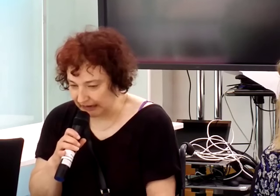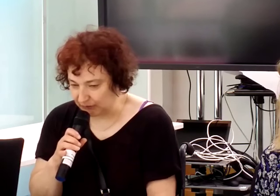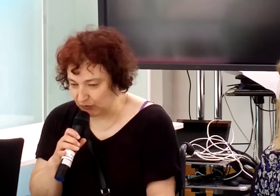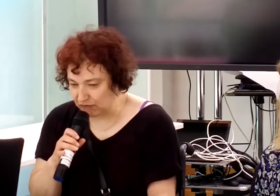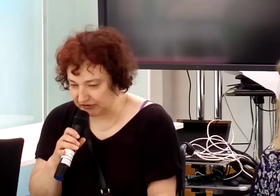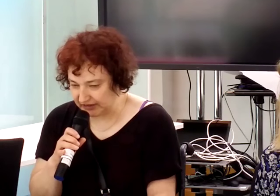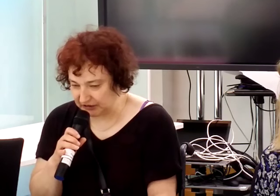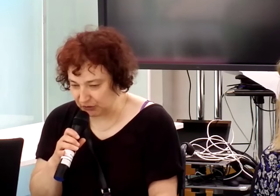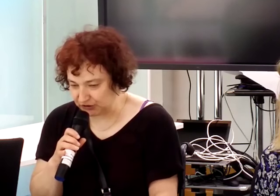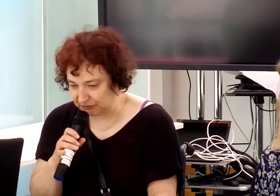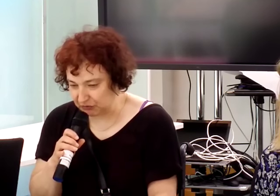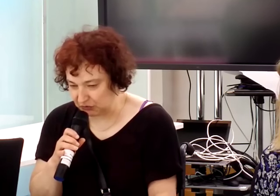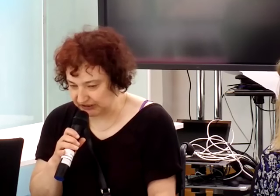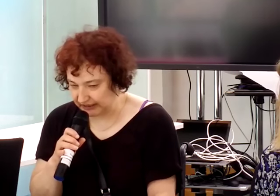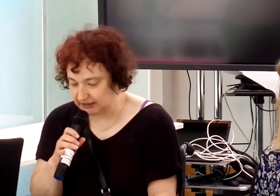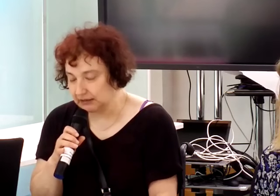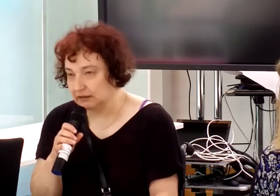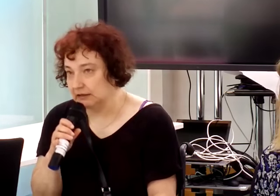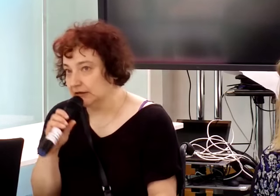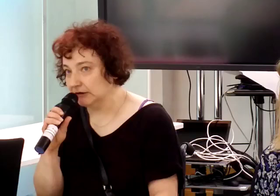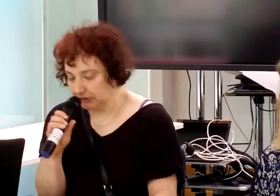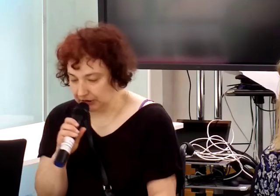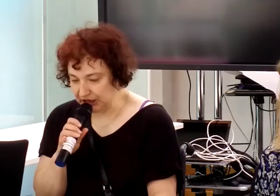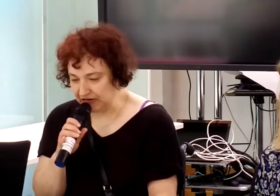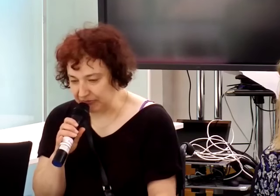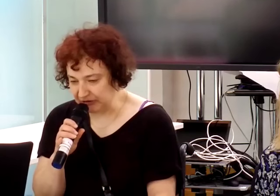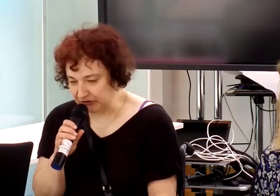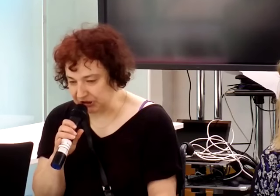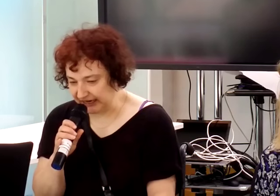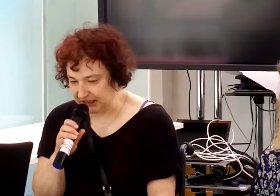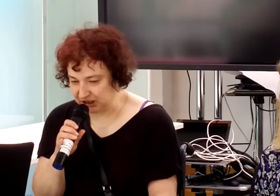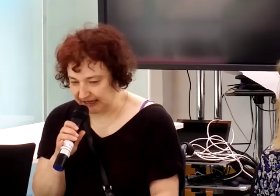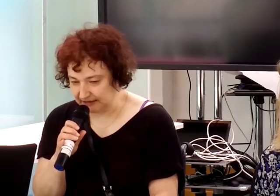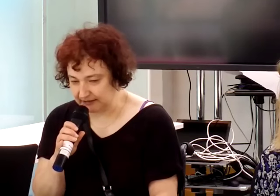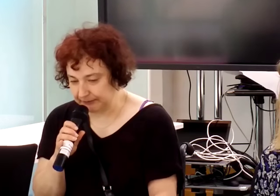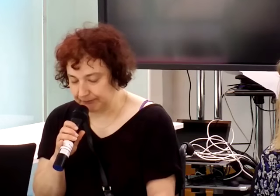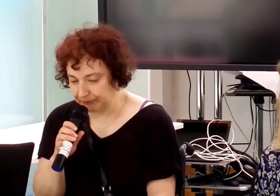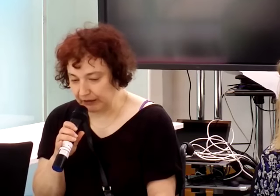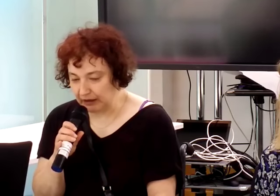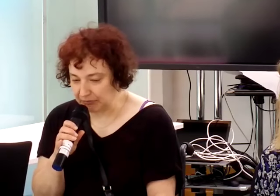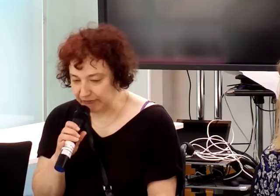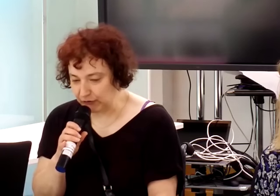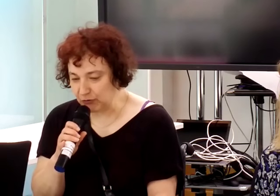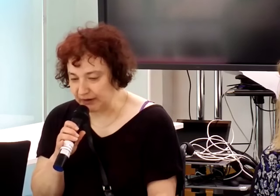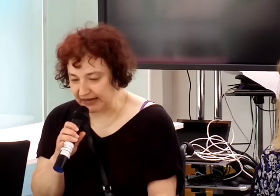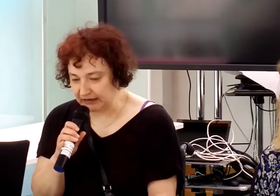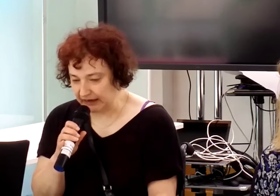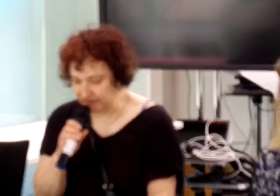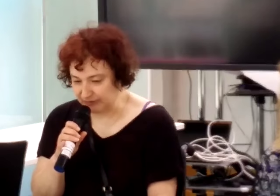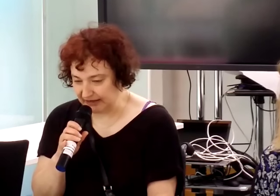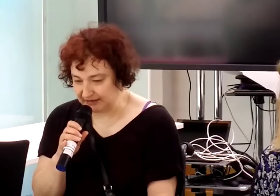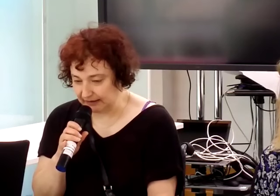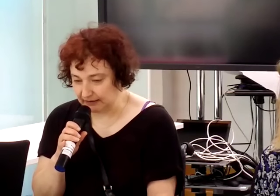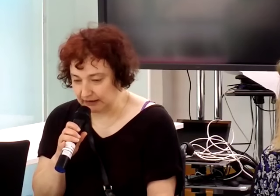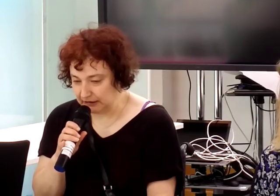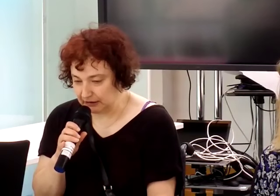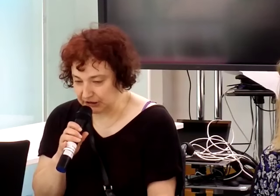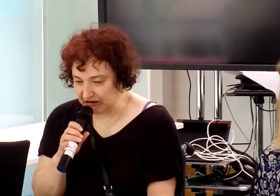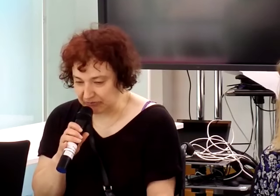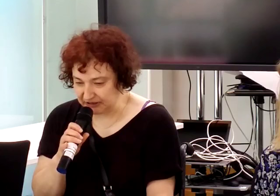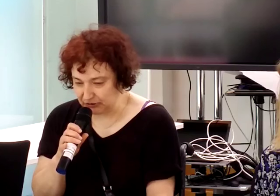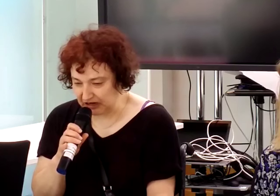network, and more often than not deported. Jeremy will change that. Before Black Lives